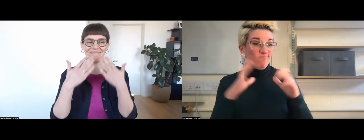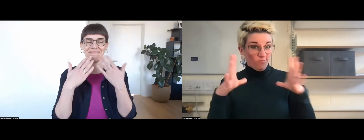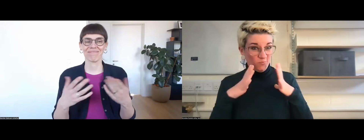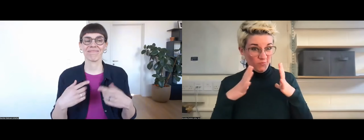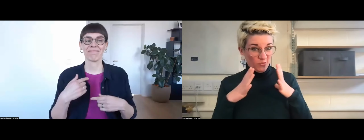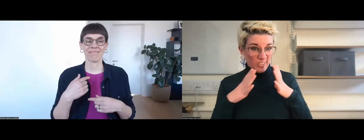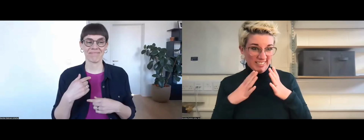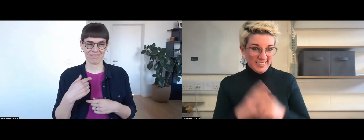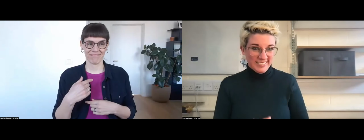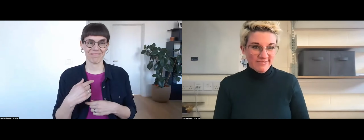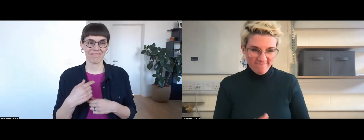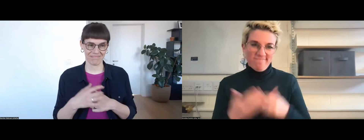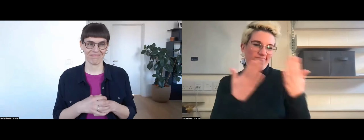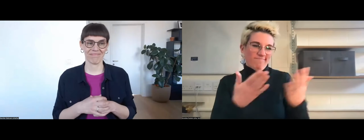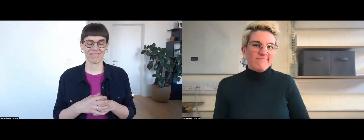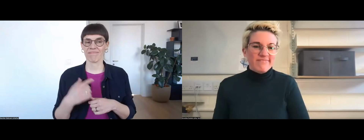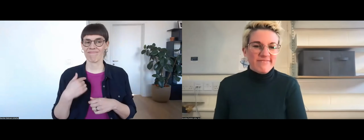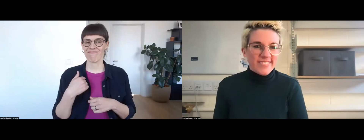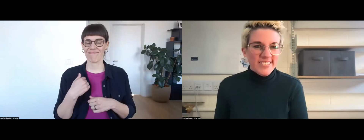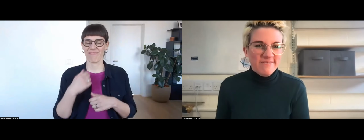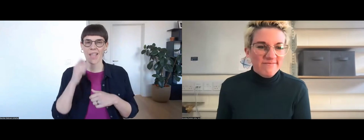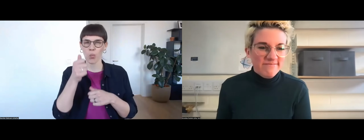Over to you, Caroline. Thank you.